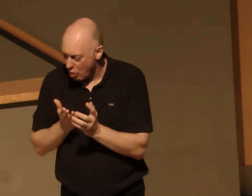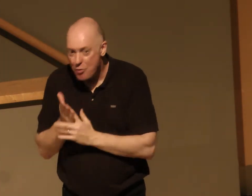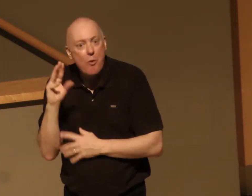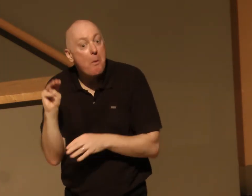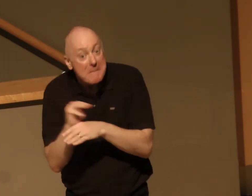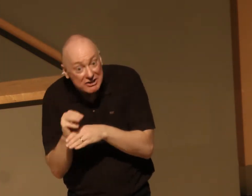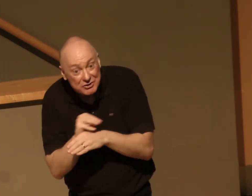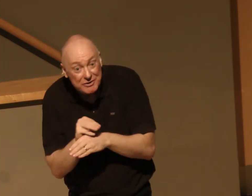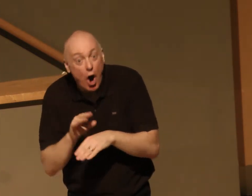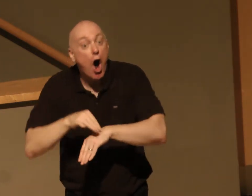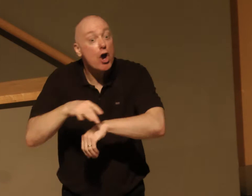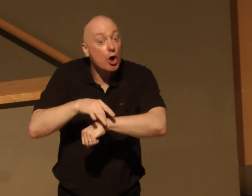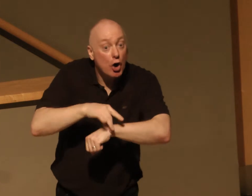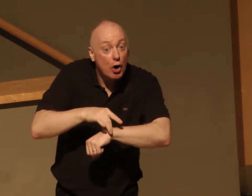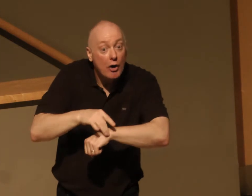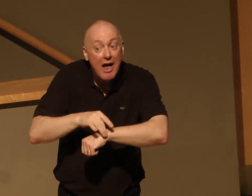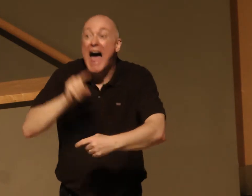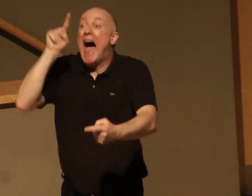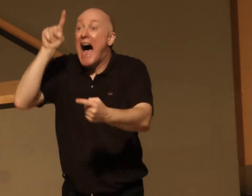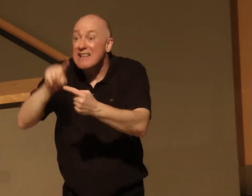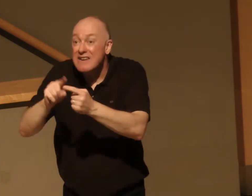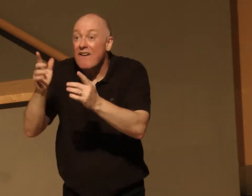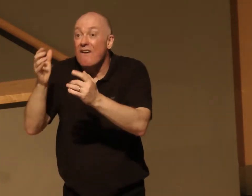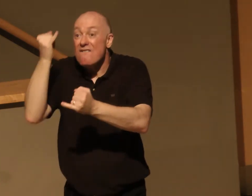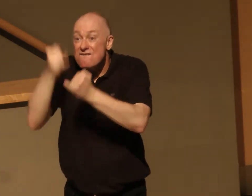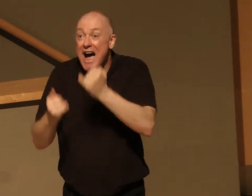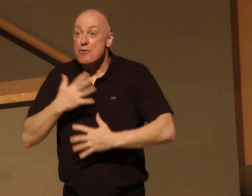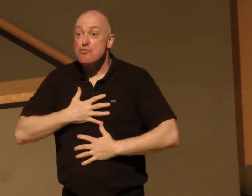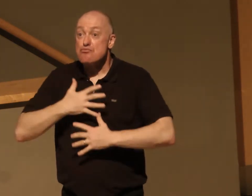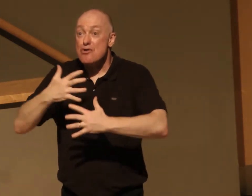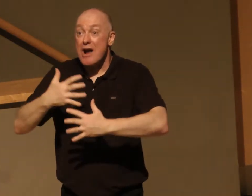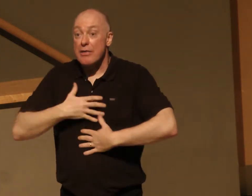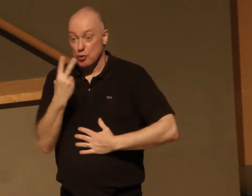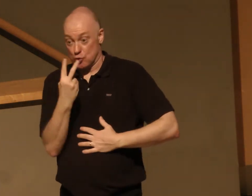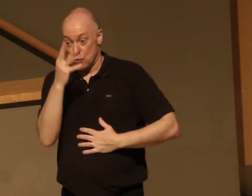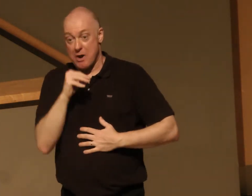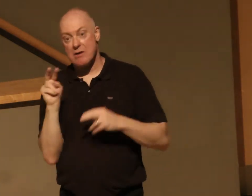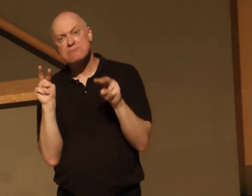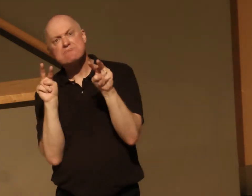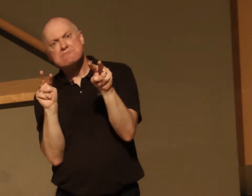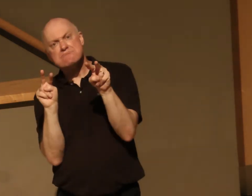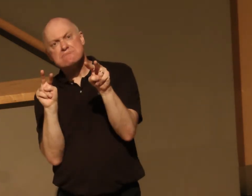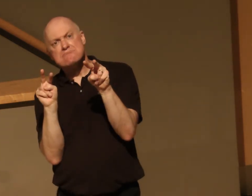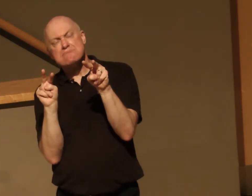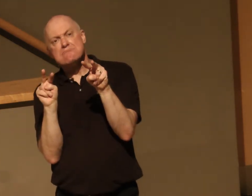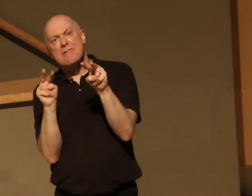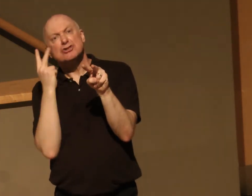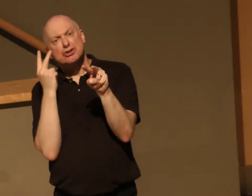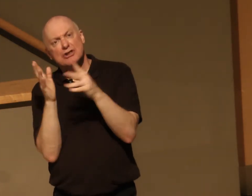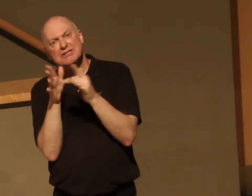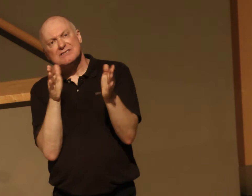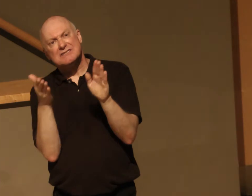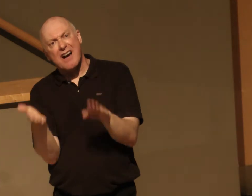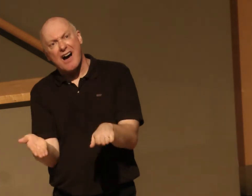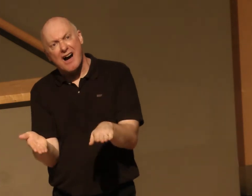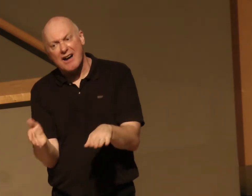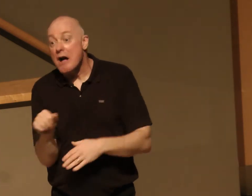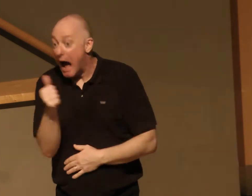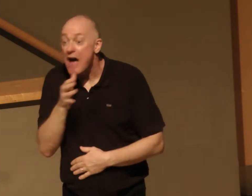ministry and until his final breath on the cross. There were other women there, we know that from Mark's account, but Matthew decides